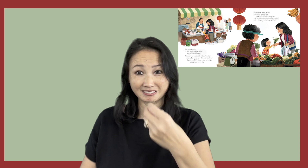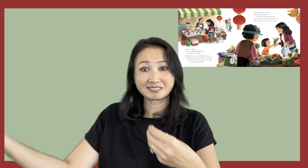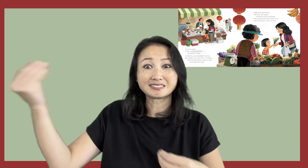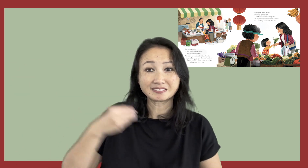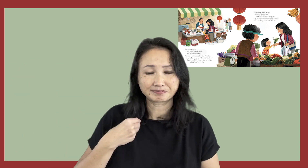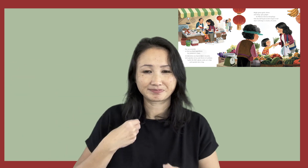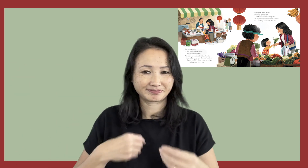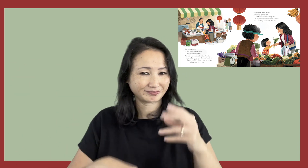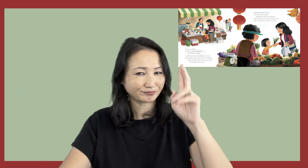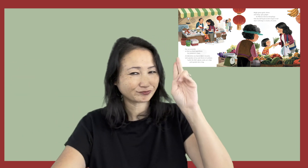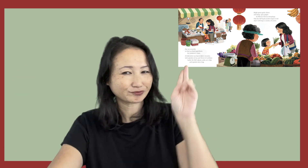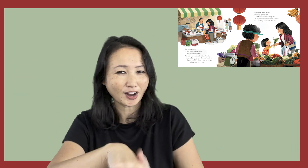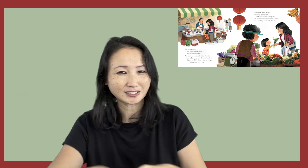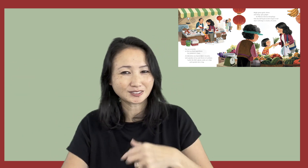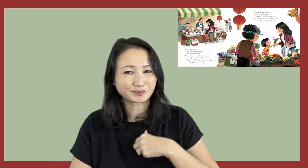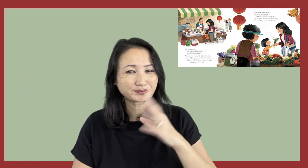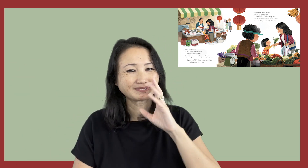I'll keep it a secret, of course.